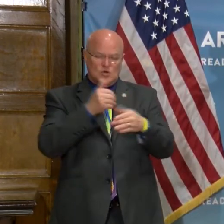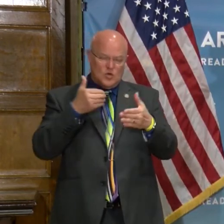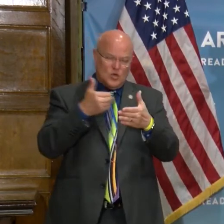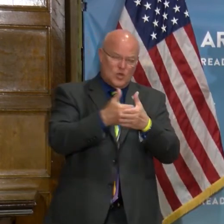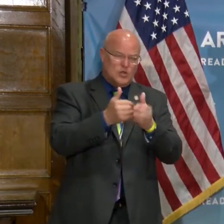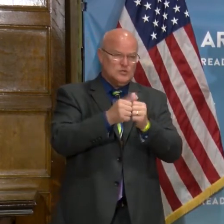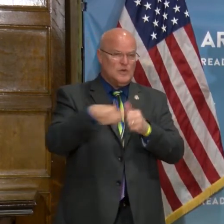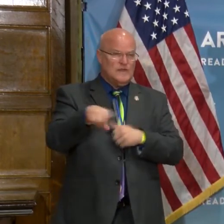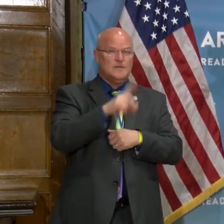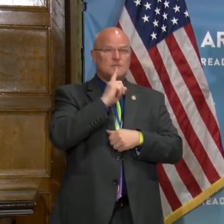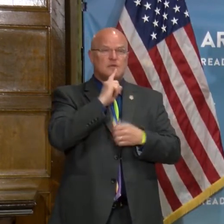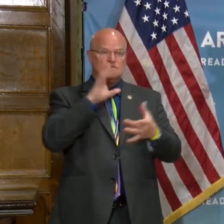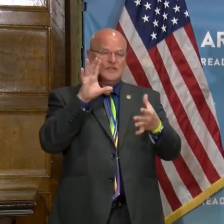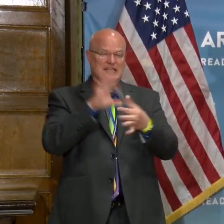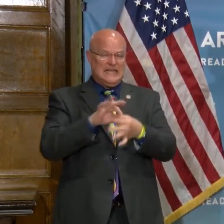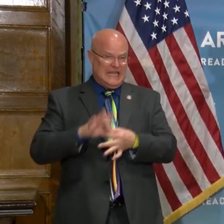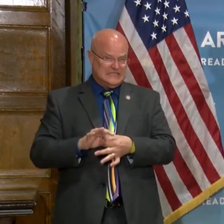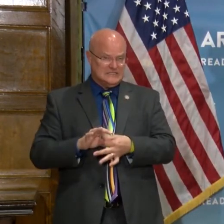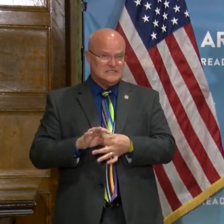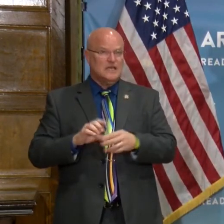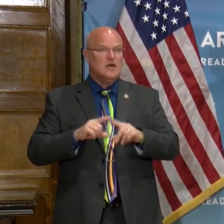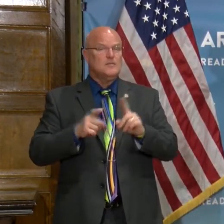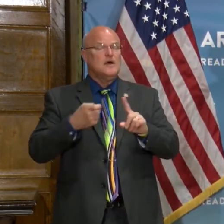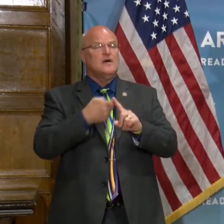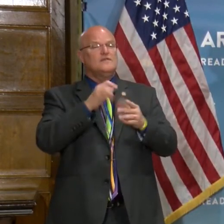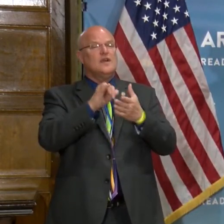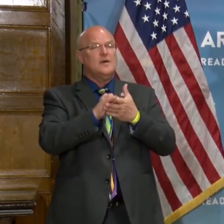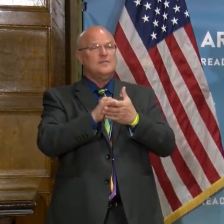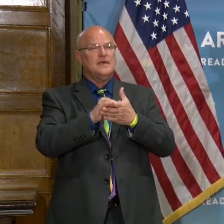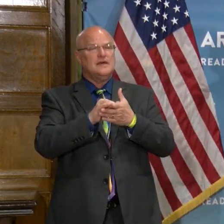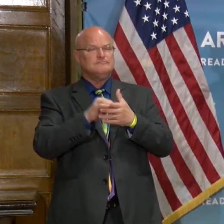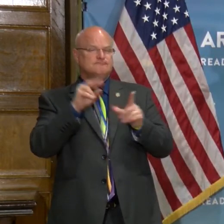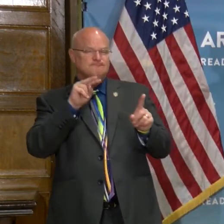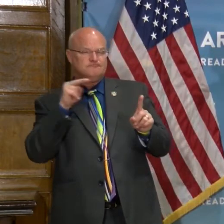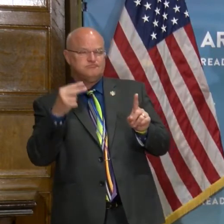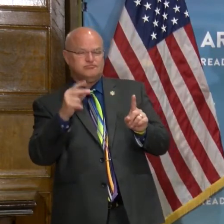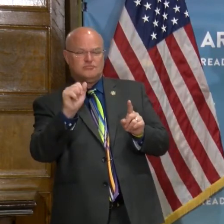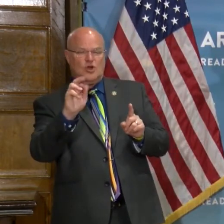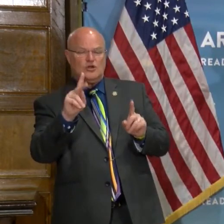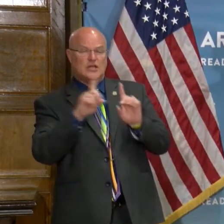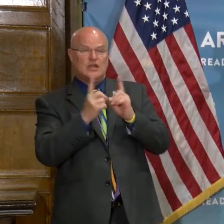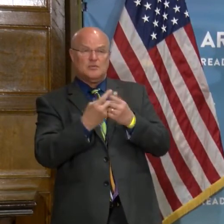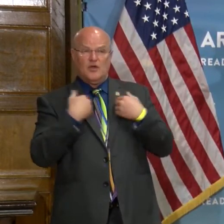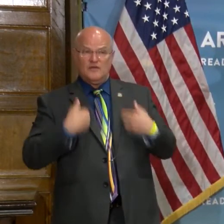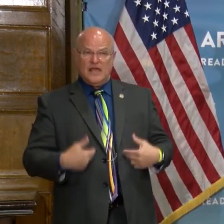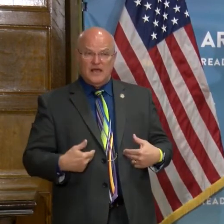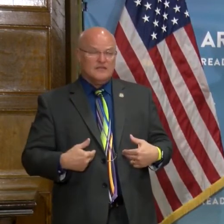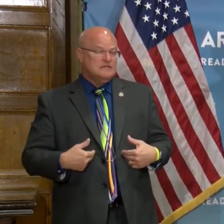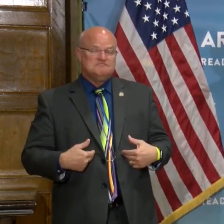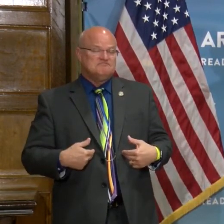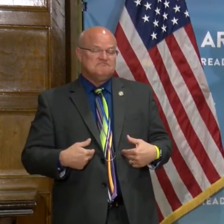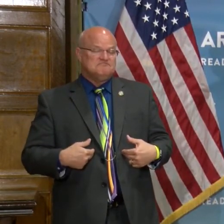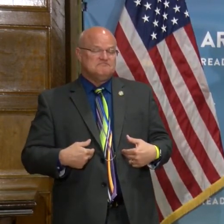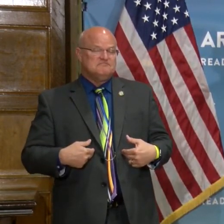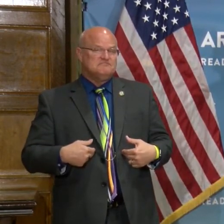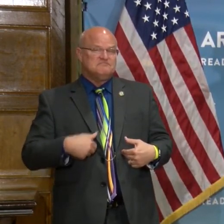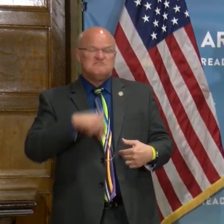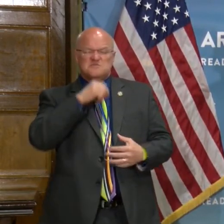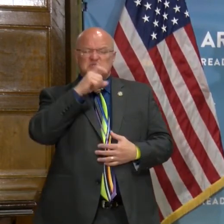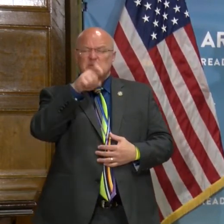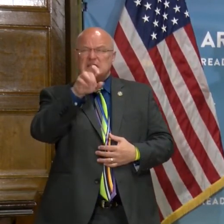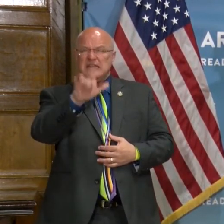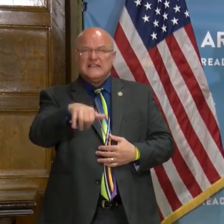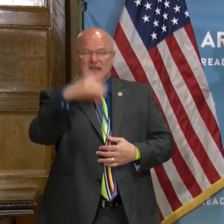them to make those connections. But from the perspective of the Arkansas Department of Health, we don't need